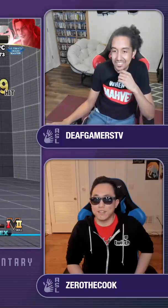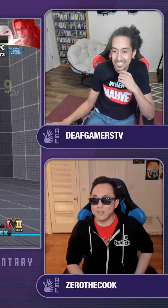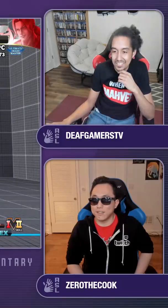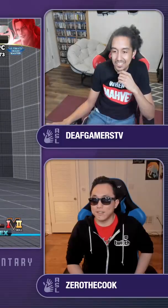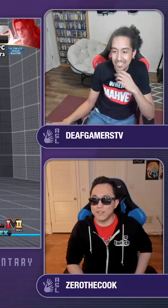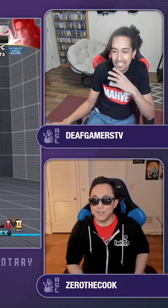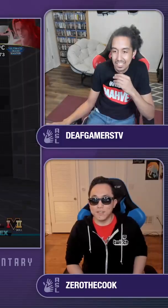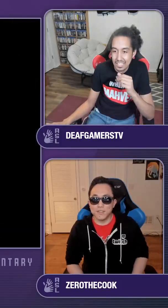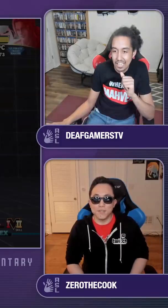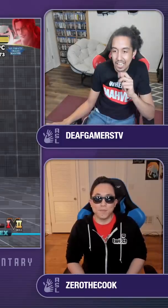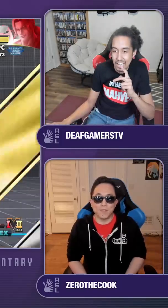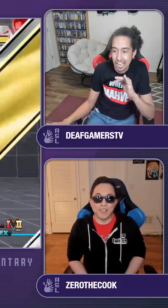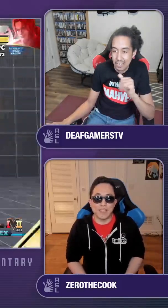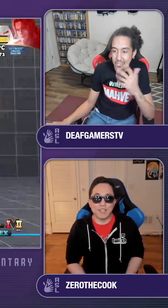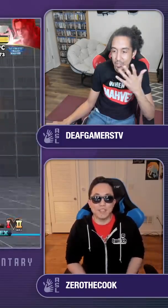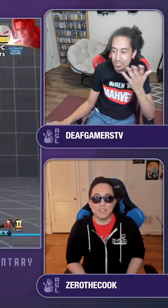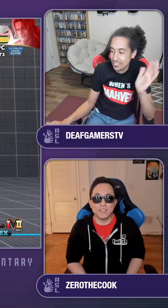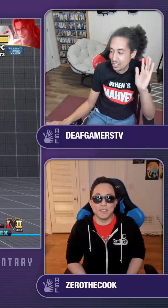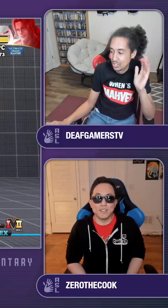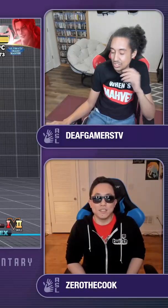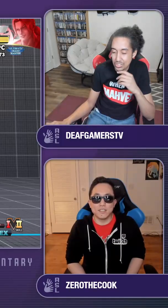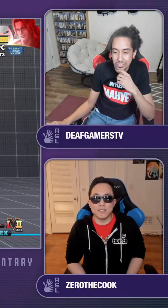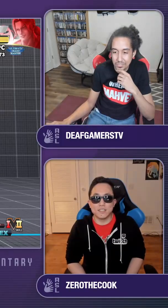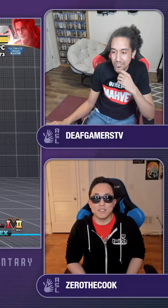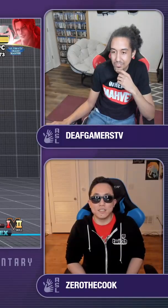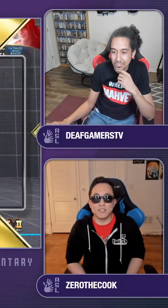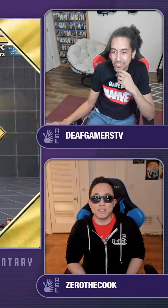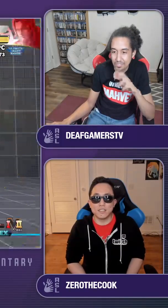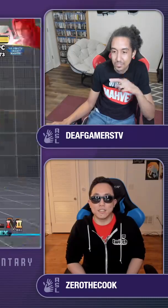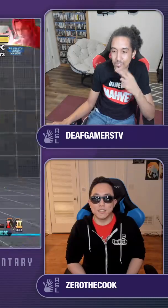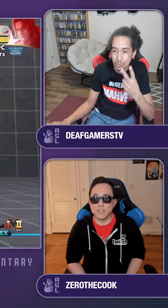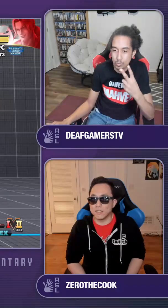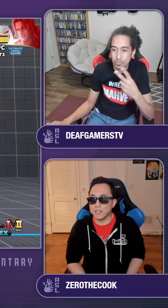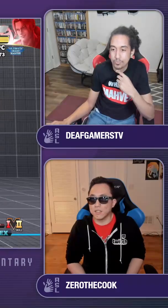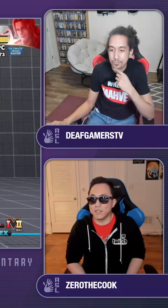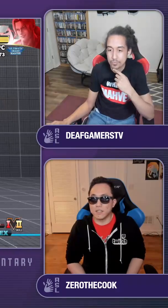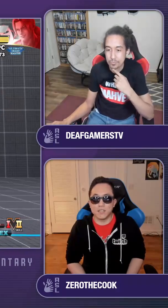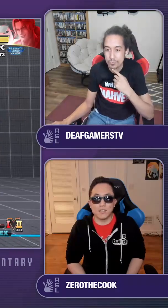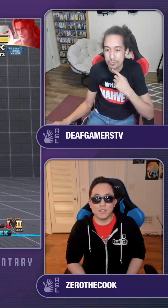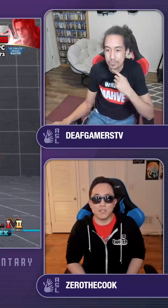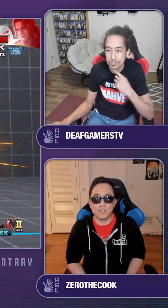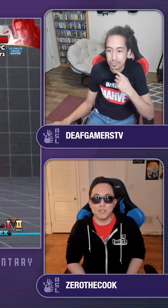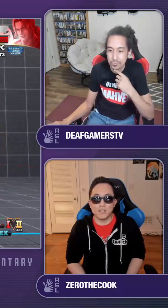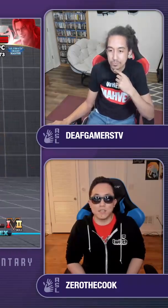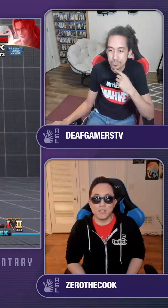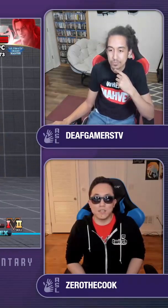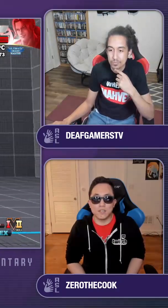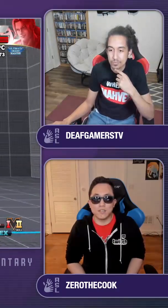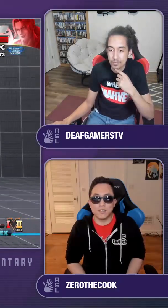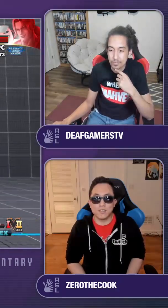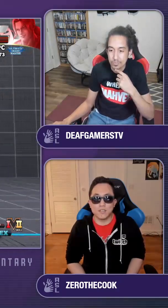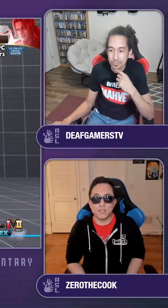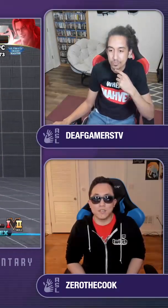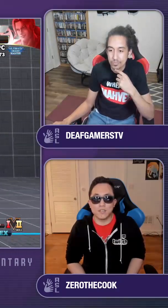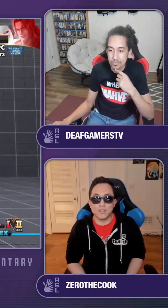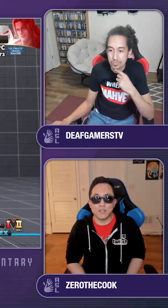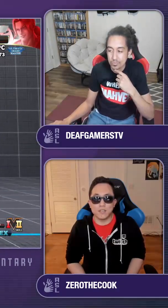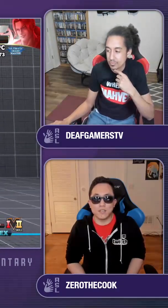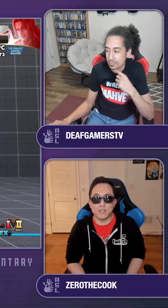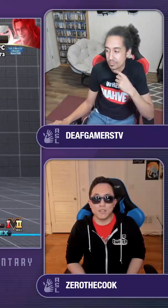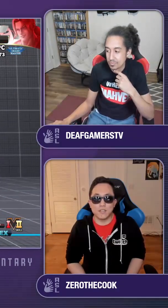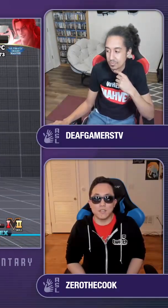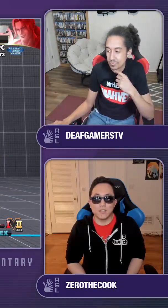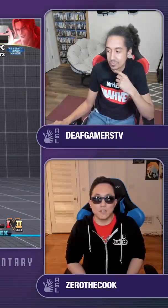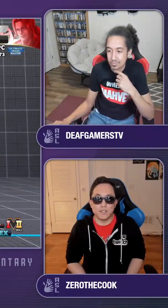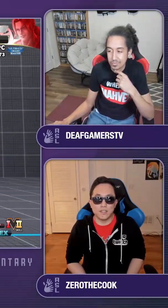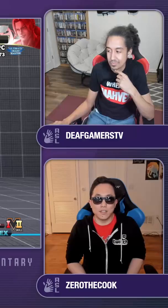there's probably a slide. Would have. I can't. Like, she had like 0 health after the V